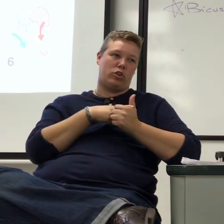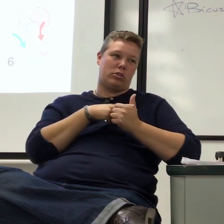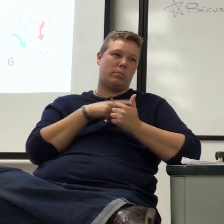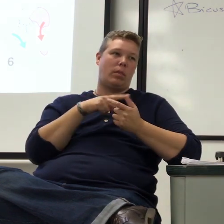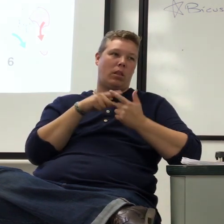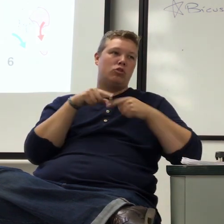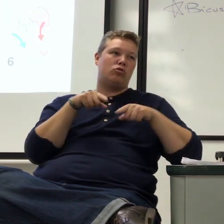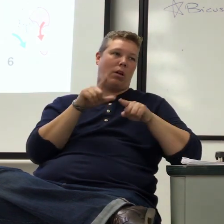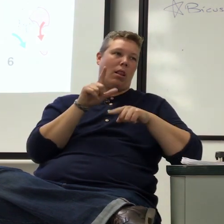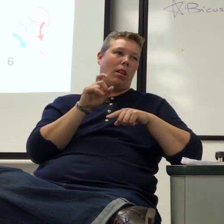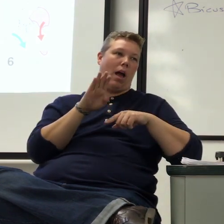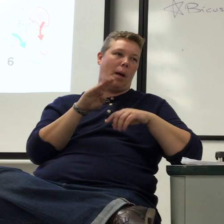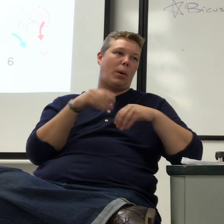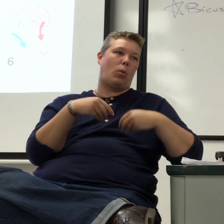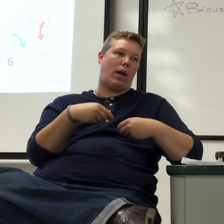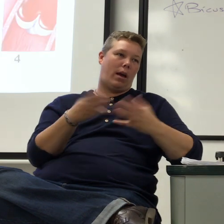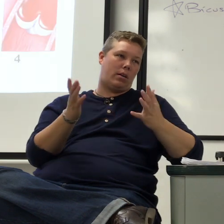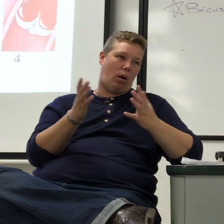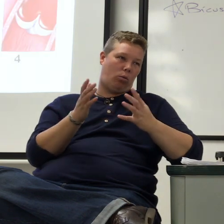Cool.